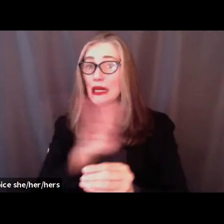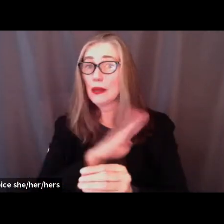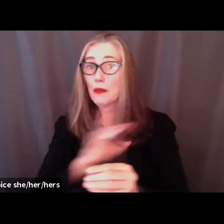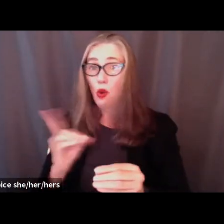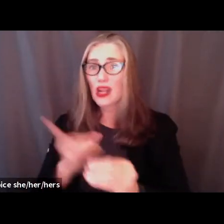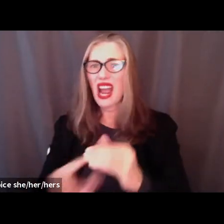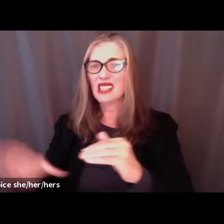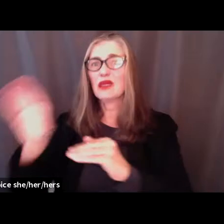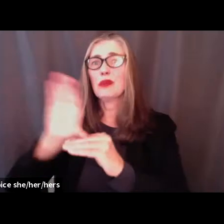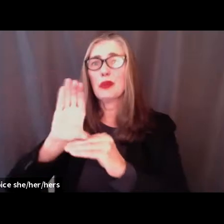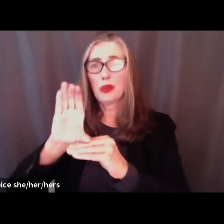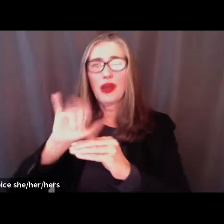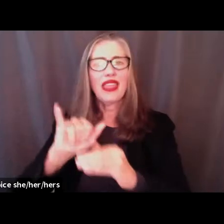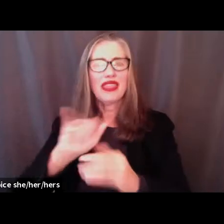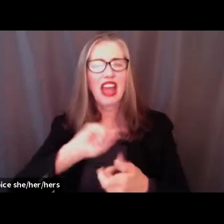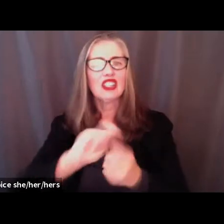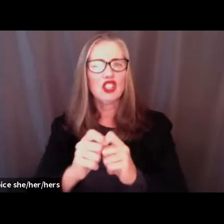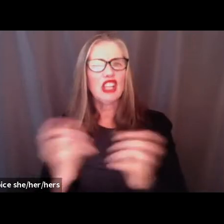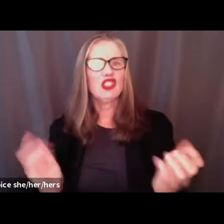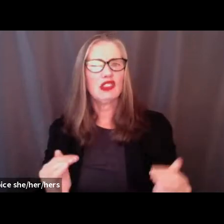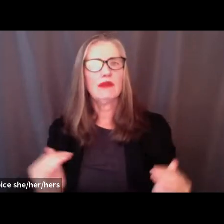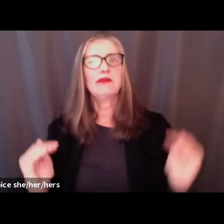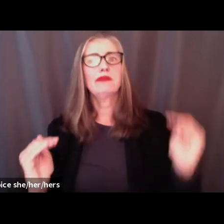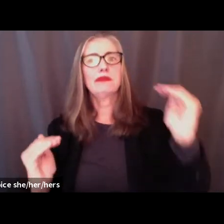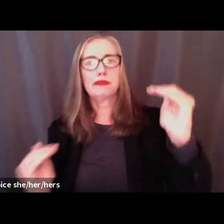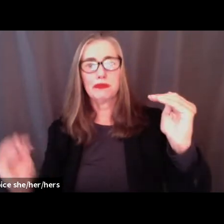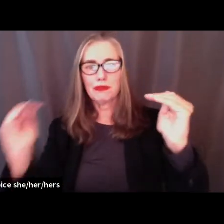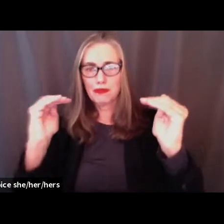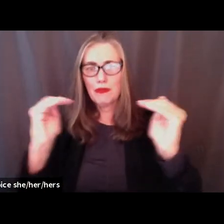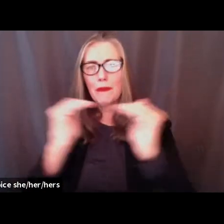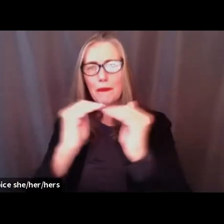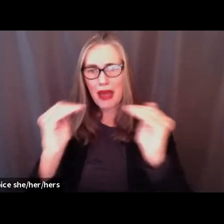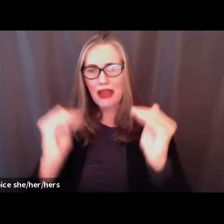Okay, let's take 3 speakers against